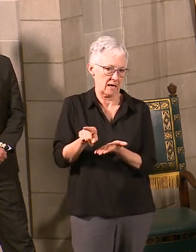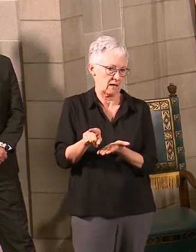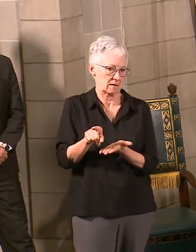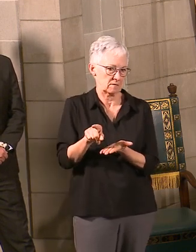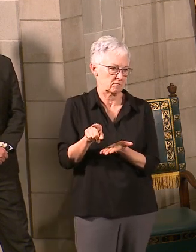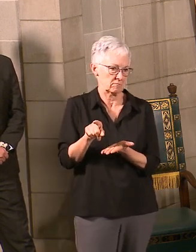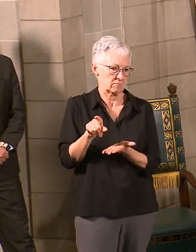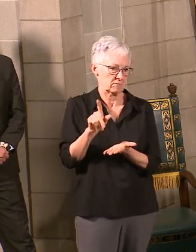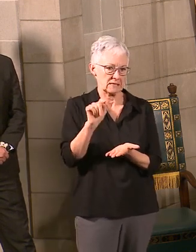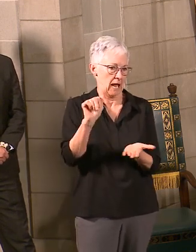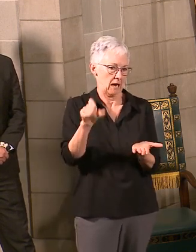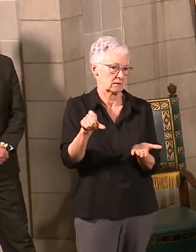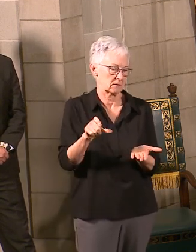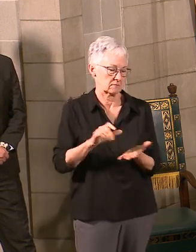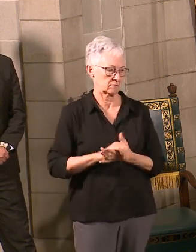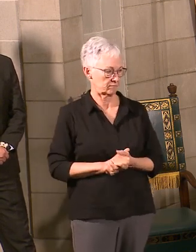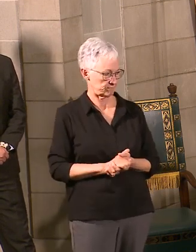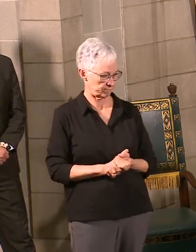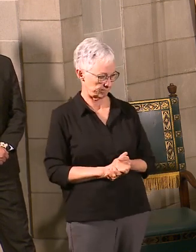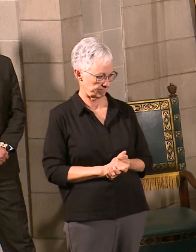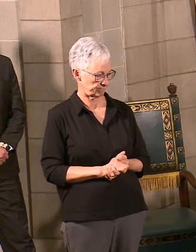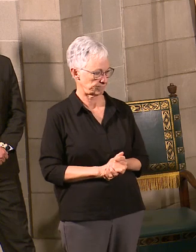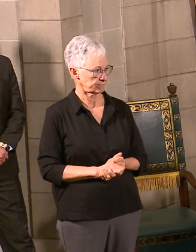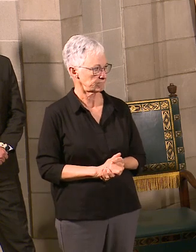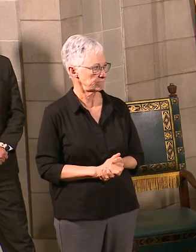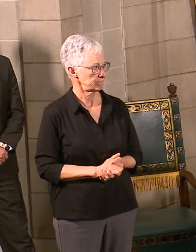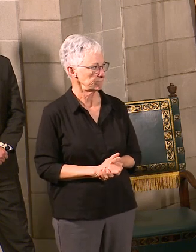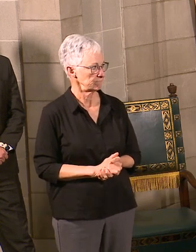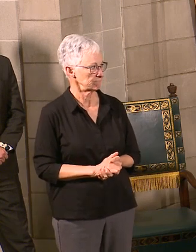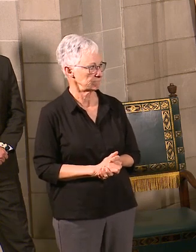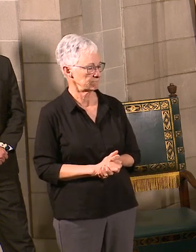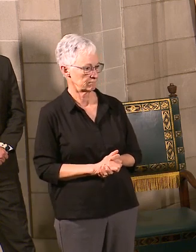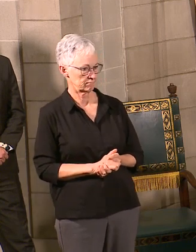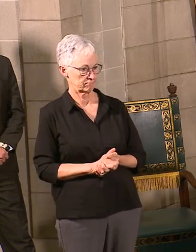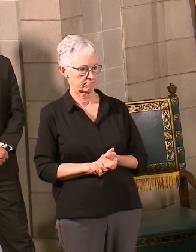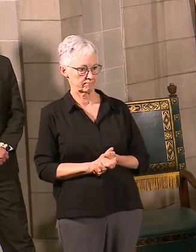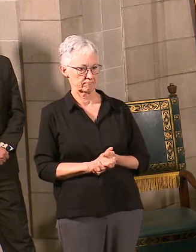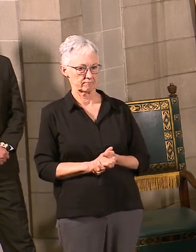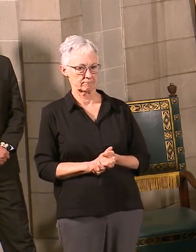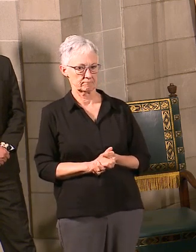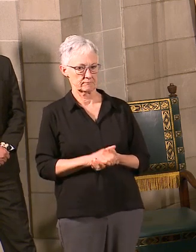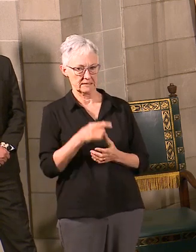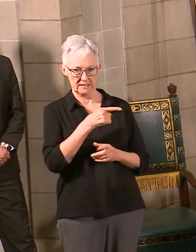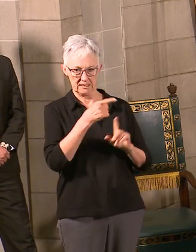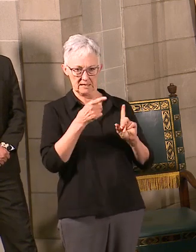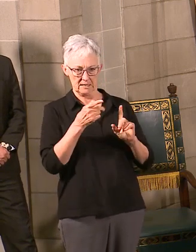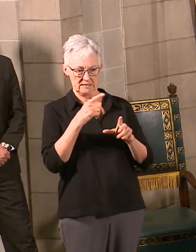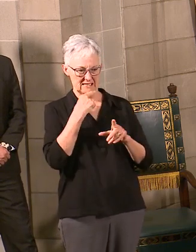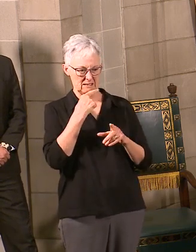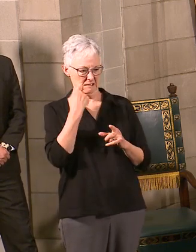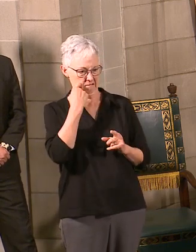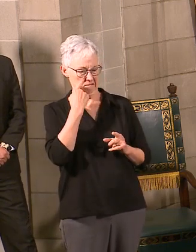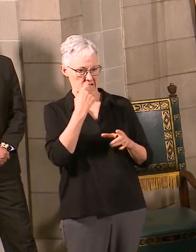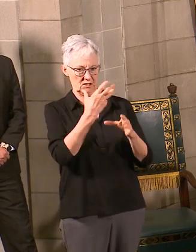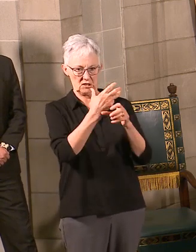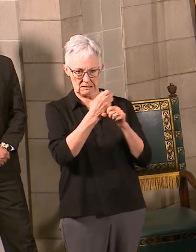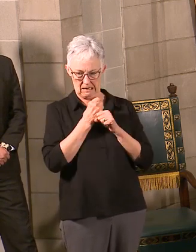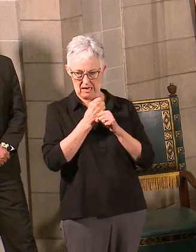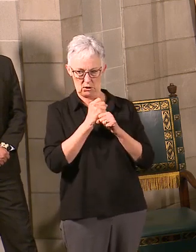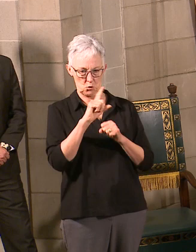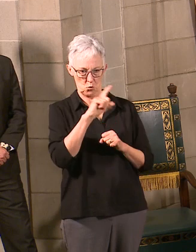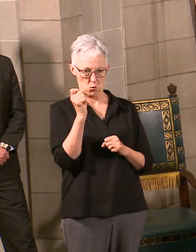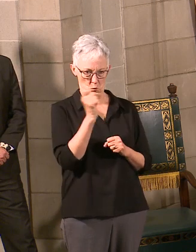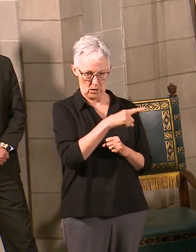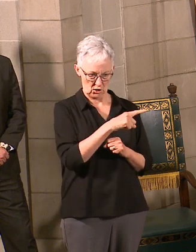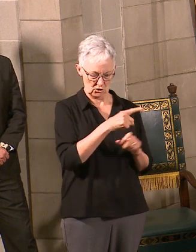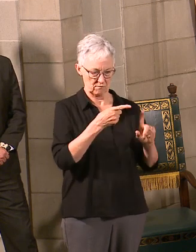Matt Wiesner, NTV. We received the below question from a viewer concerned that the 6 rules do not include using a mask.